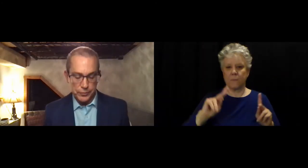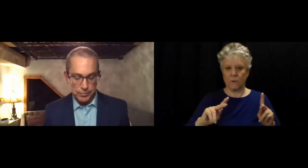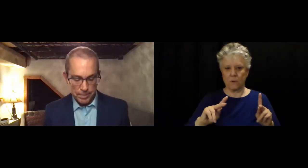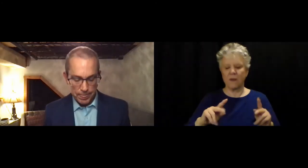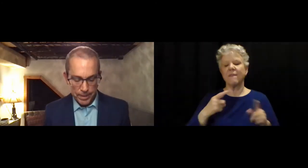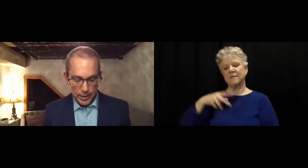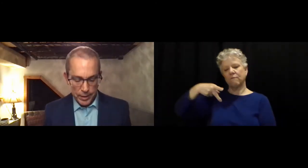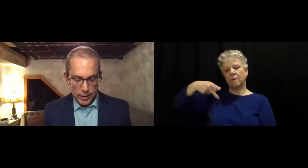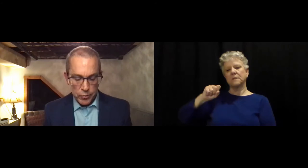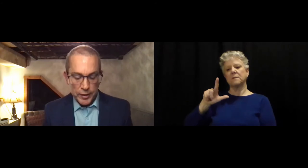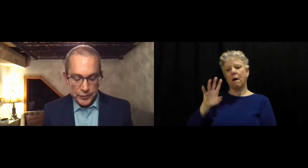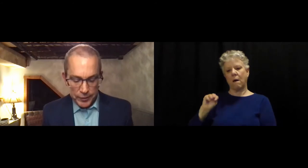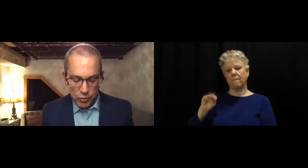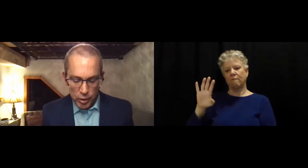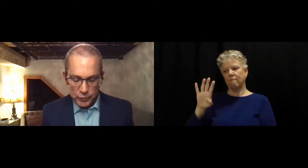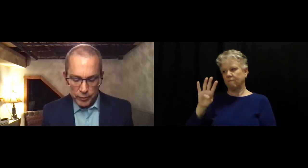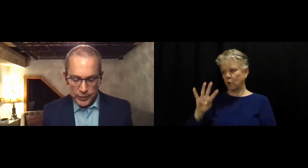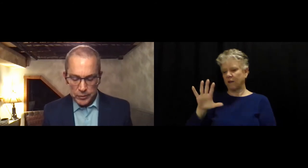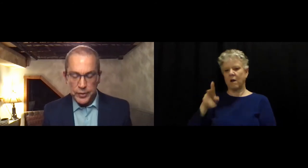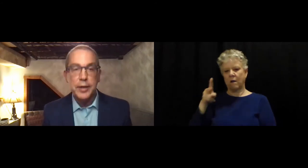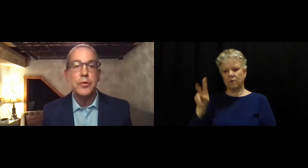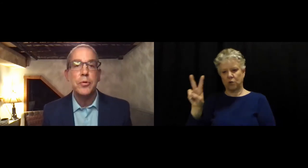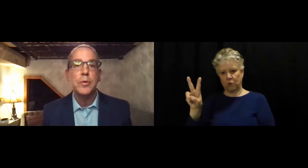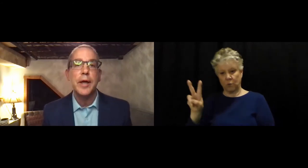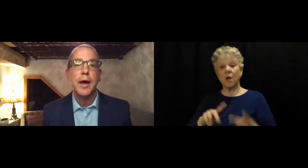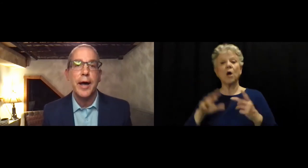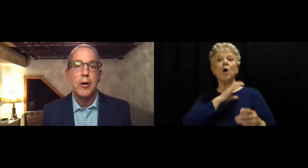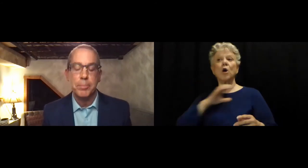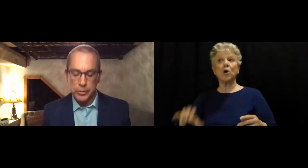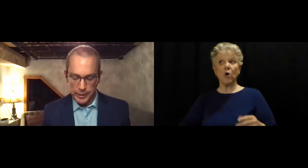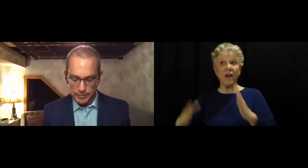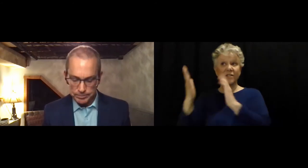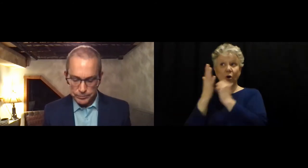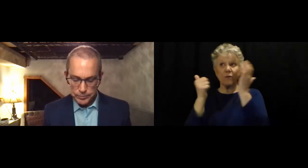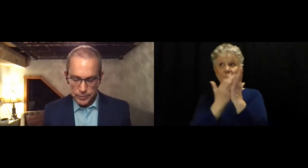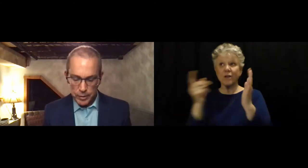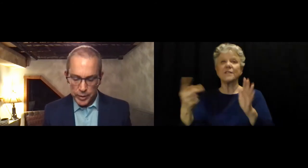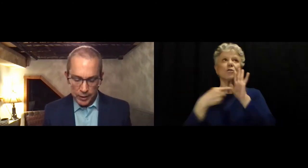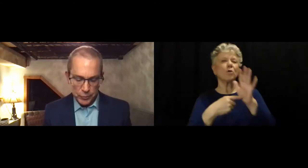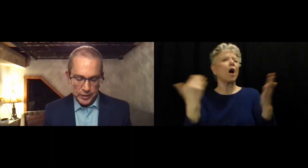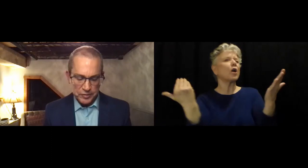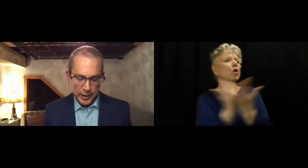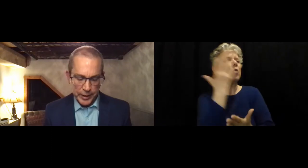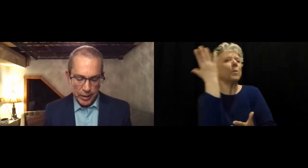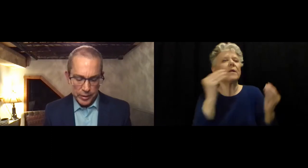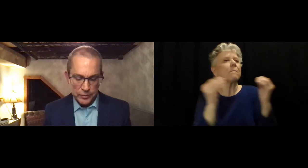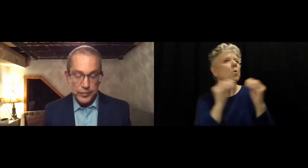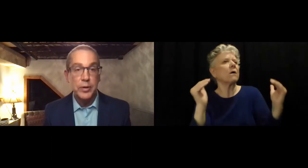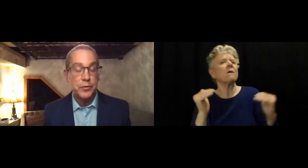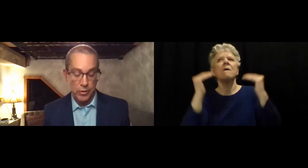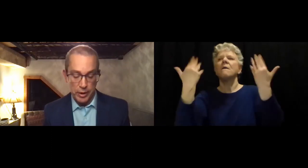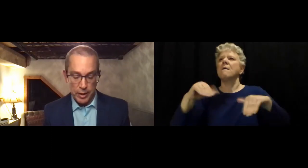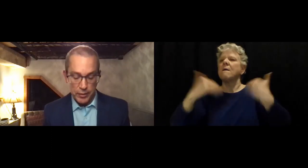Psalm 45:2. Christ on the cross reveals a new and higher beauty. What else would explain how it